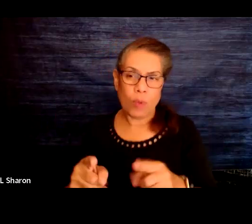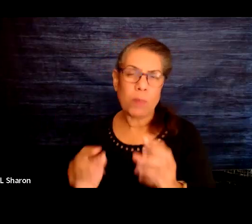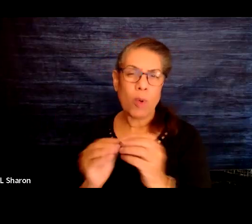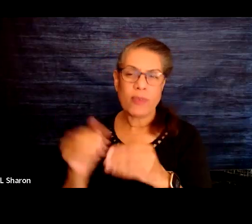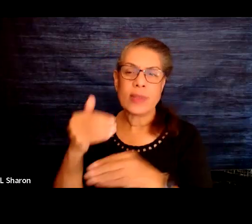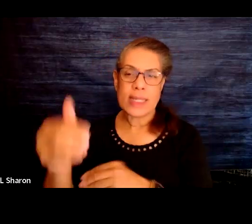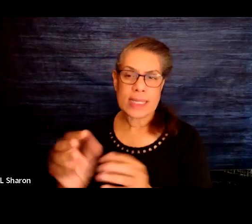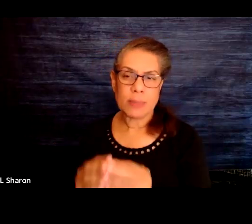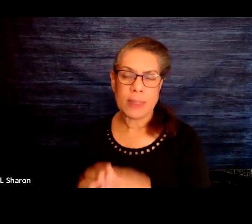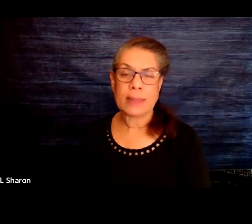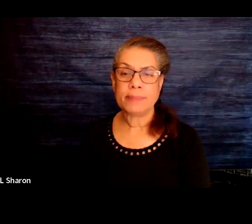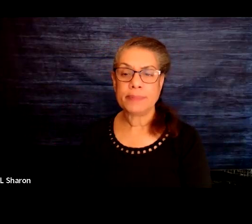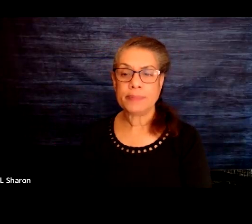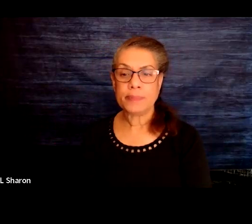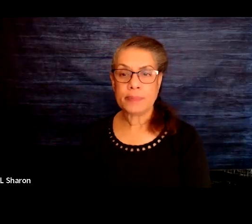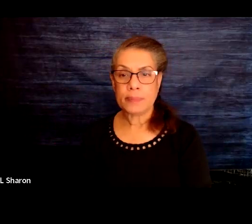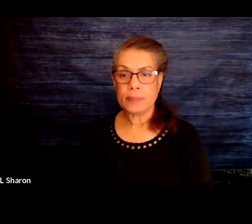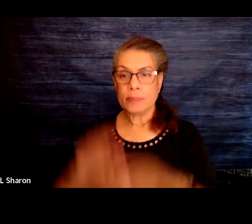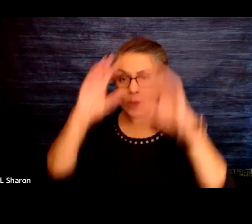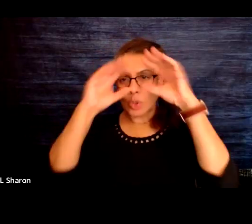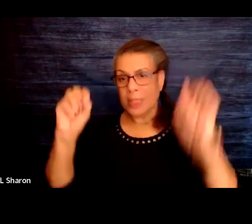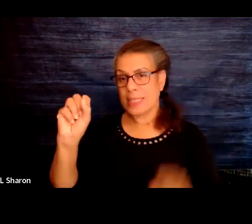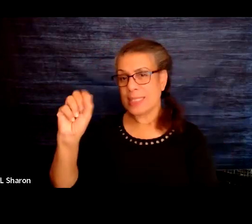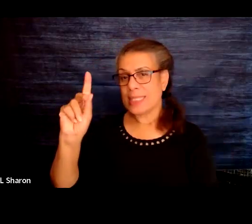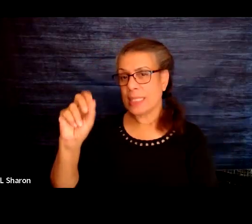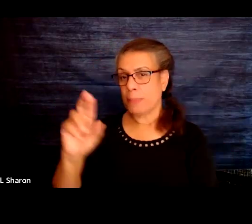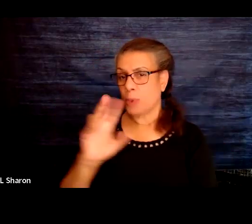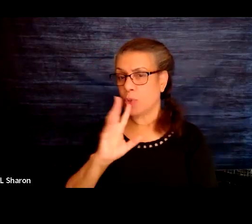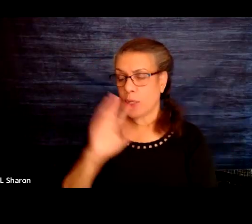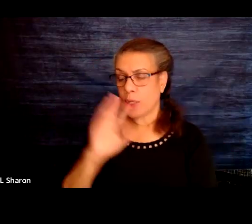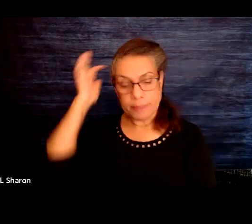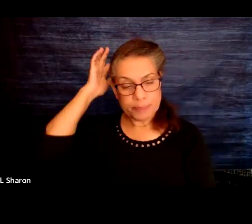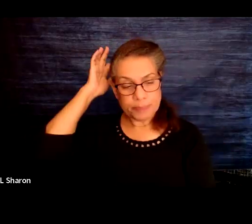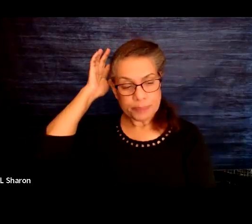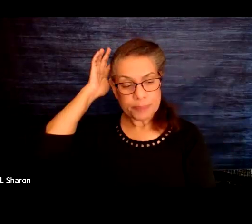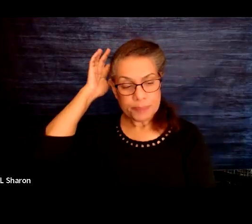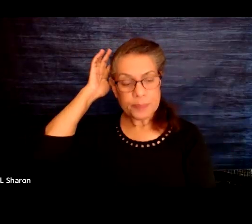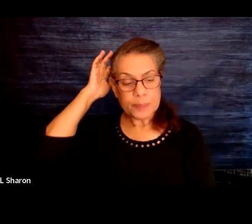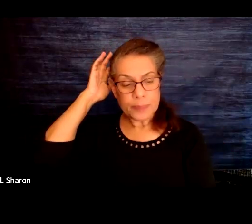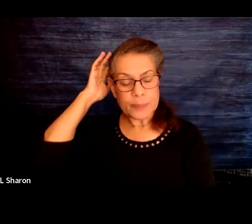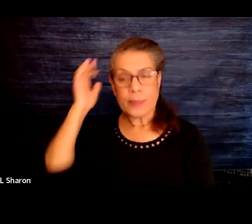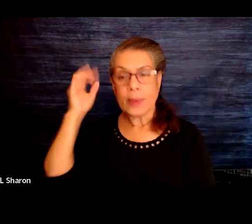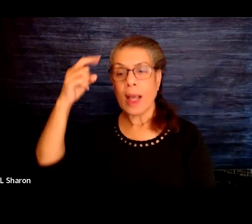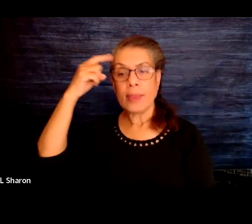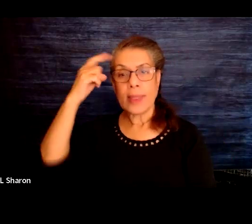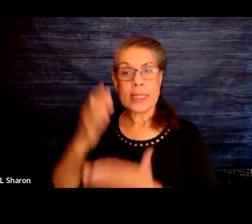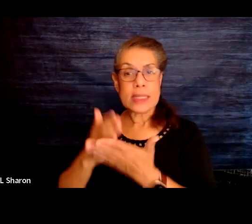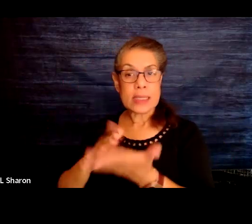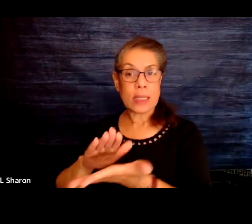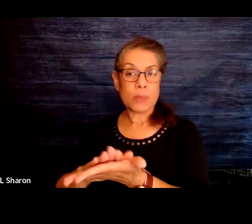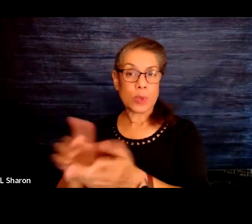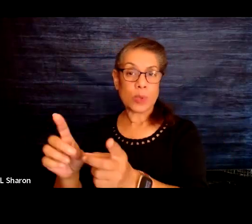Yeah, and I want to hold up something here, because I think in some districts,